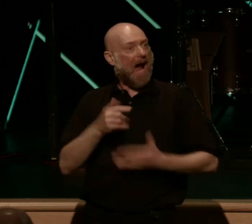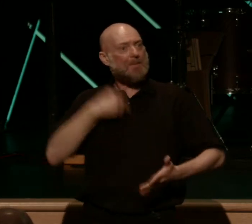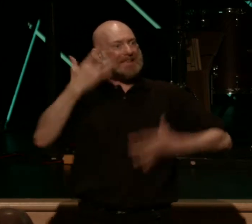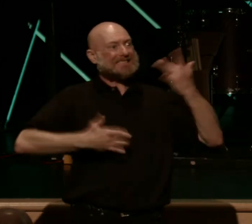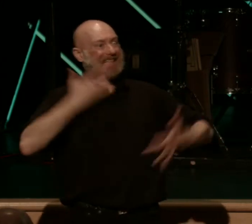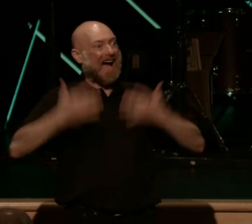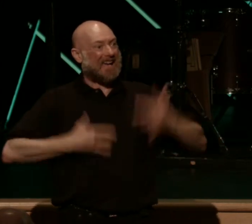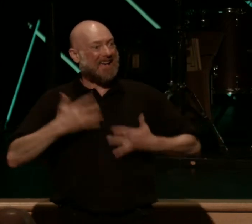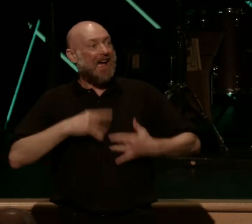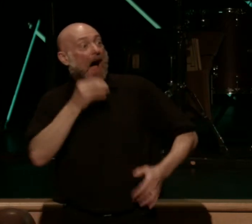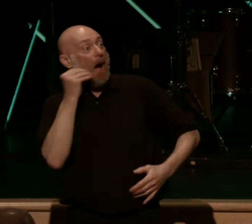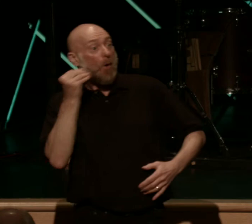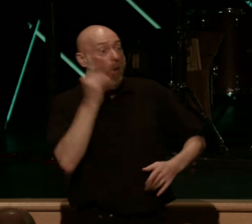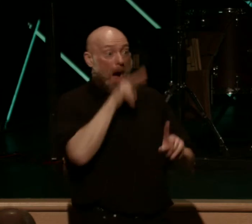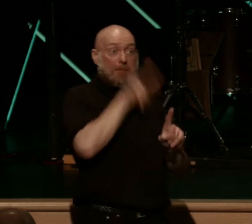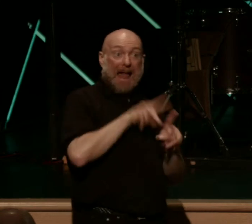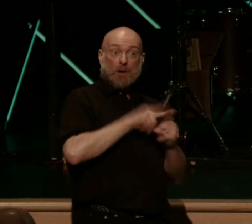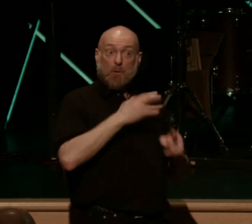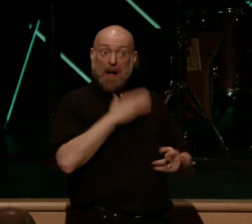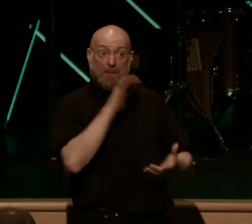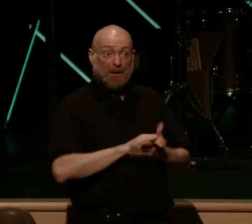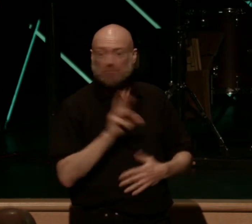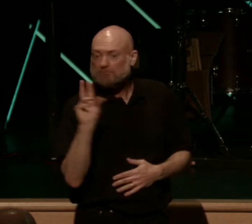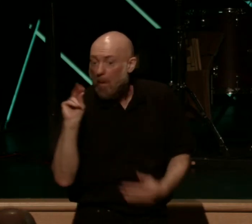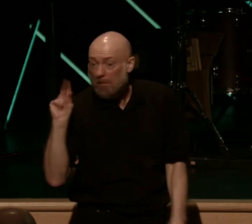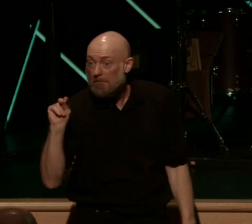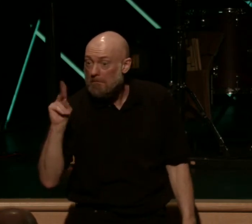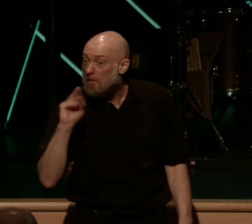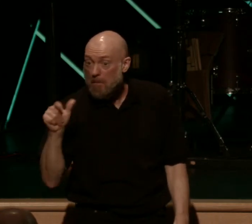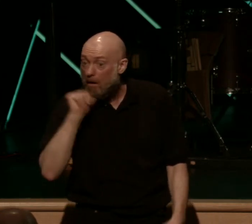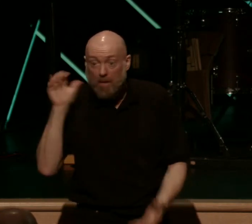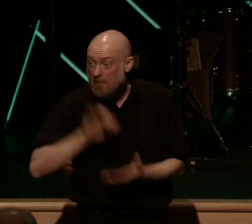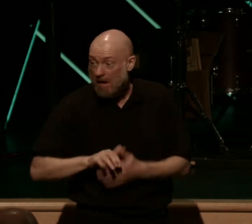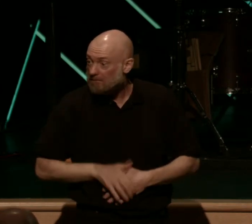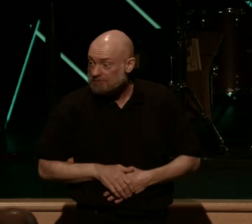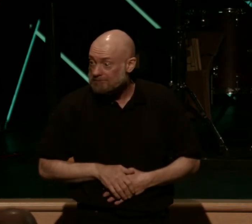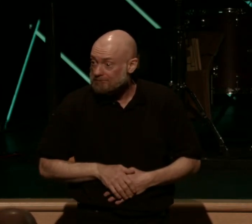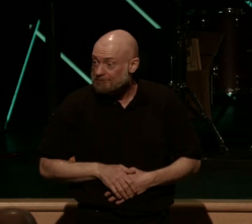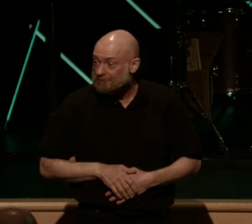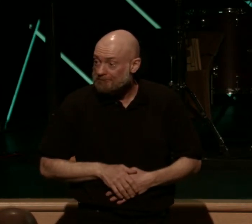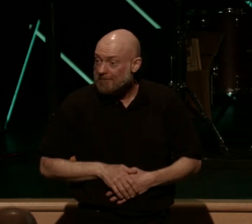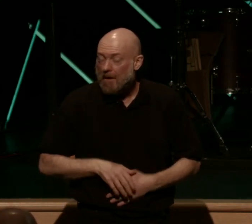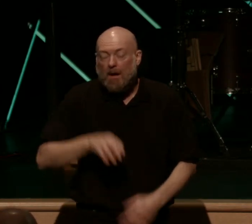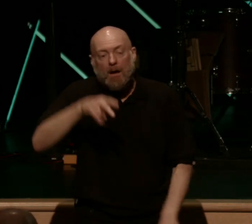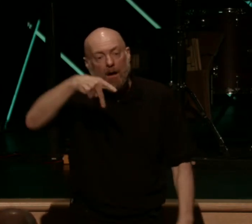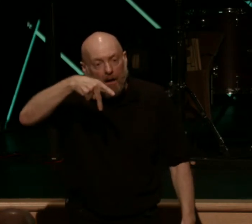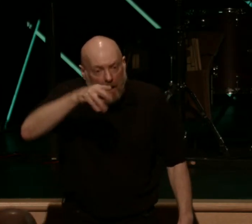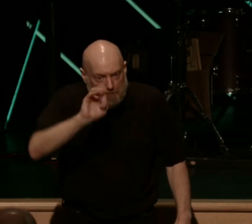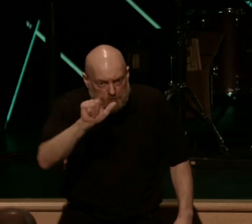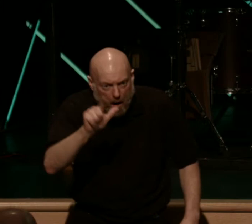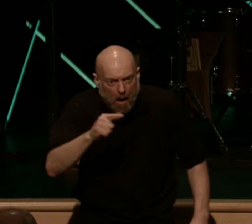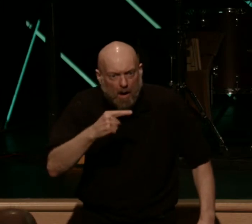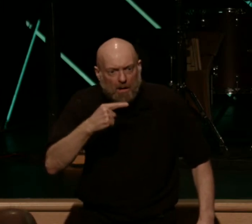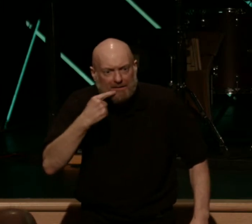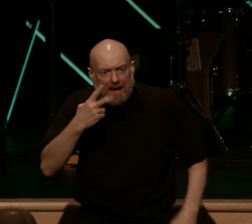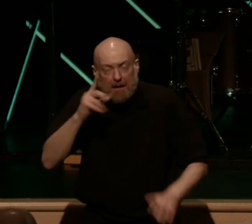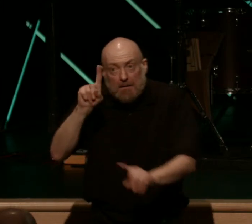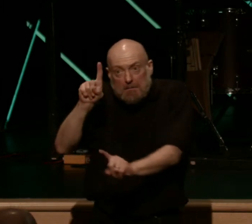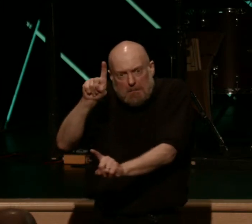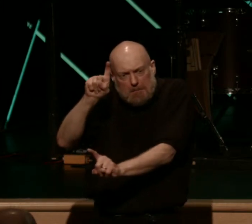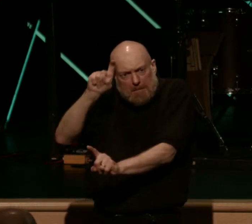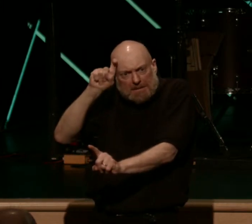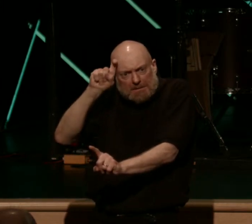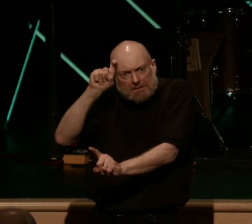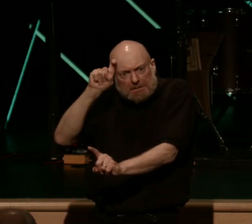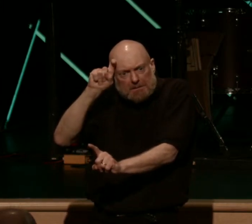excited about it because I'm going to go home and apply it to my marriage. It's not what he's saying. He's saying this mystery that